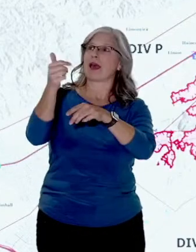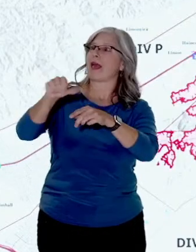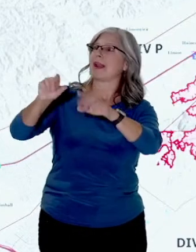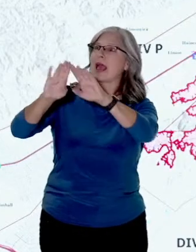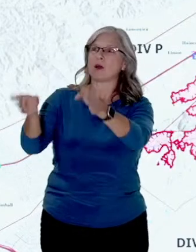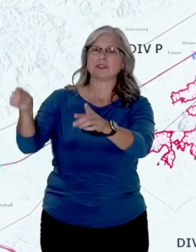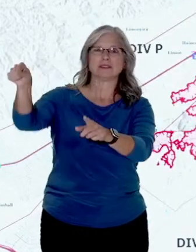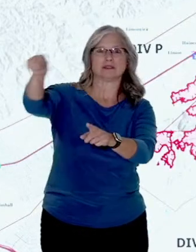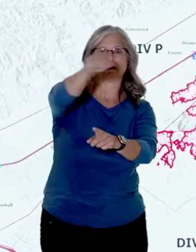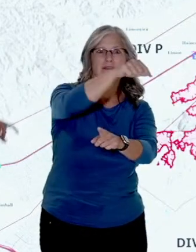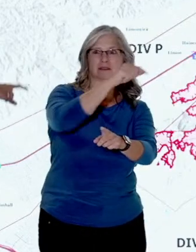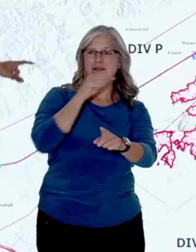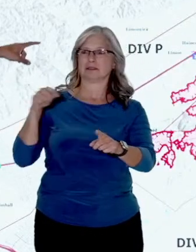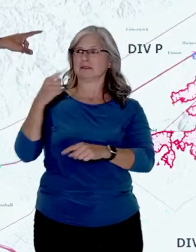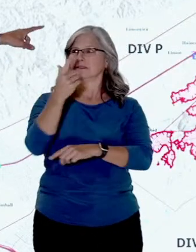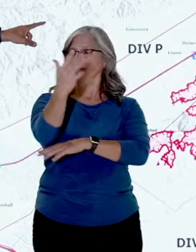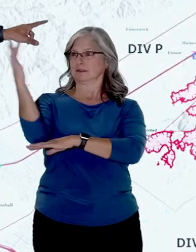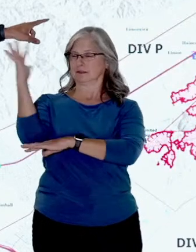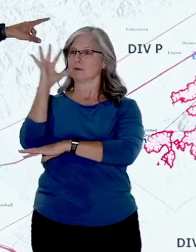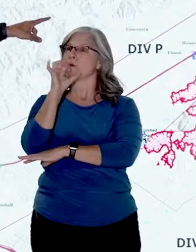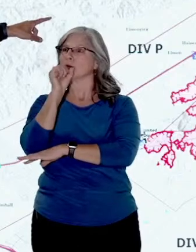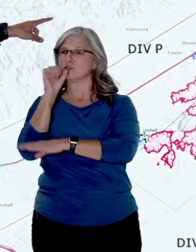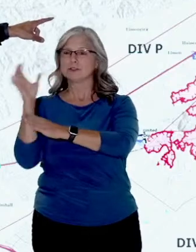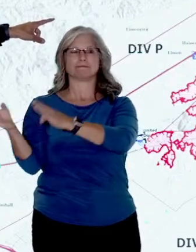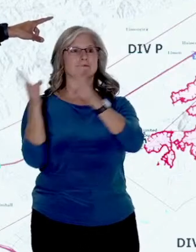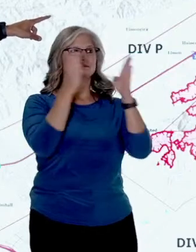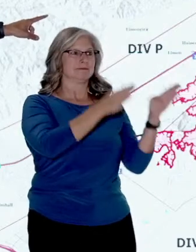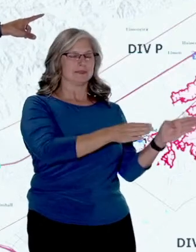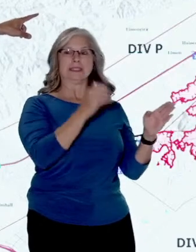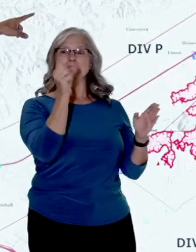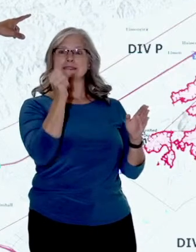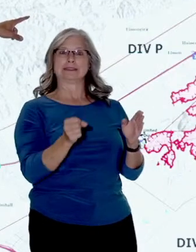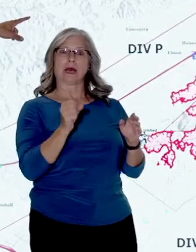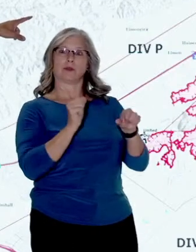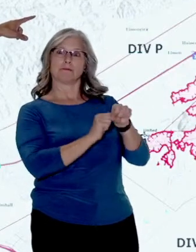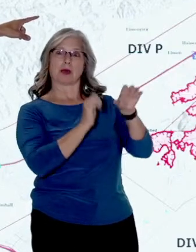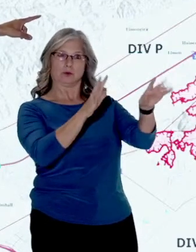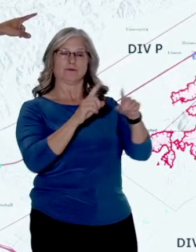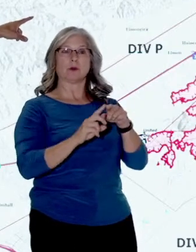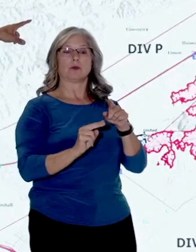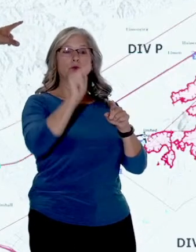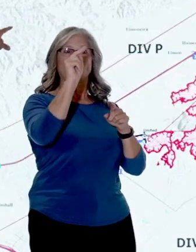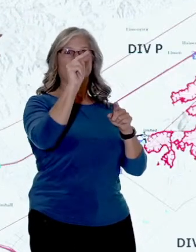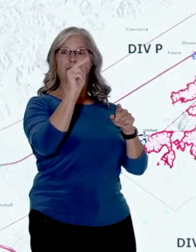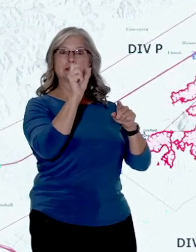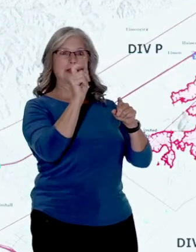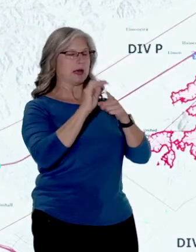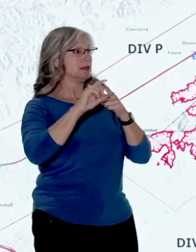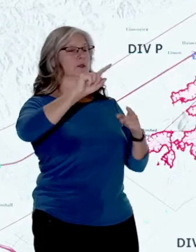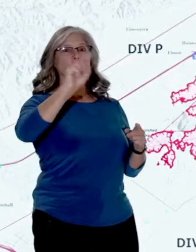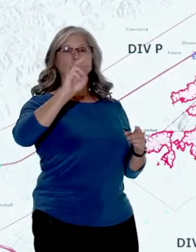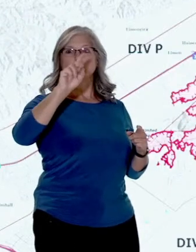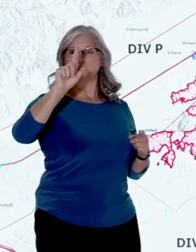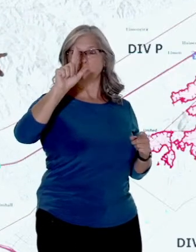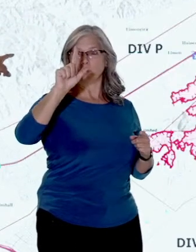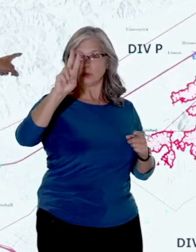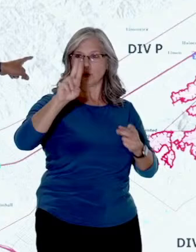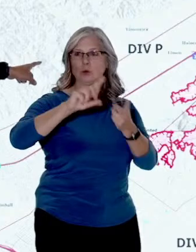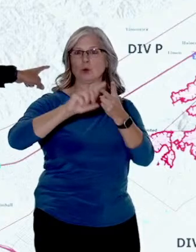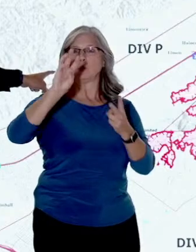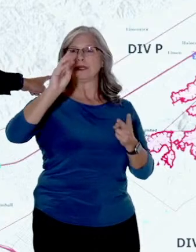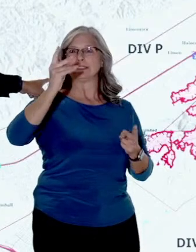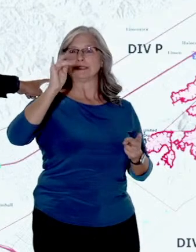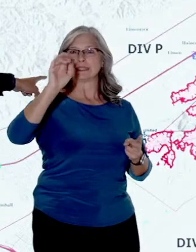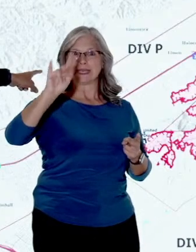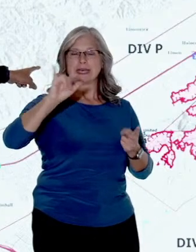the orchards in the area. As we work around South Mountain Road from the east side on the north side of the fire, Zulu, Whiskey, and Papa, the only activity we